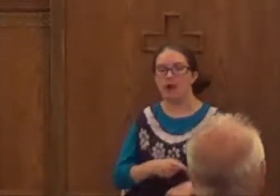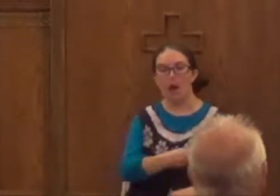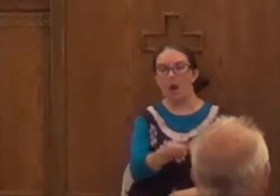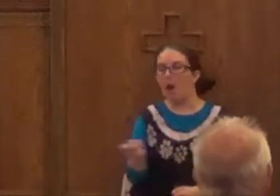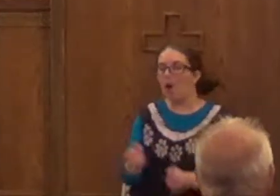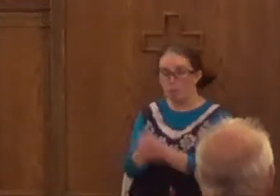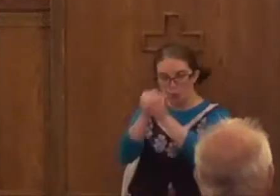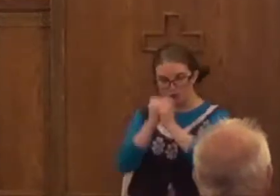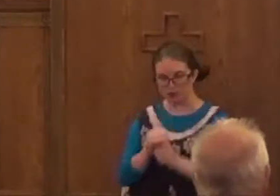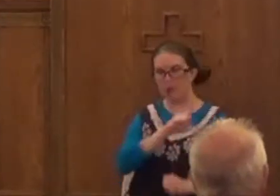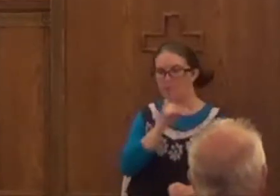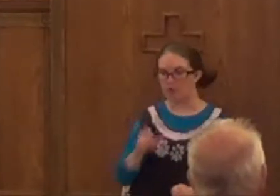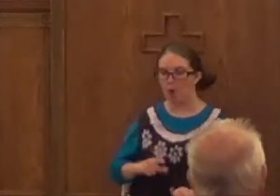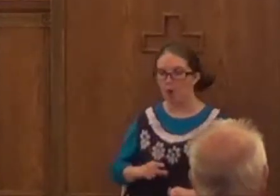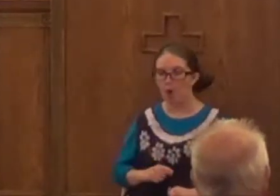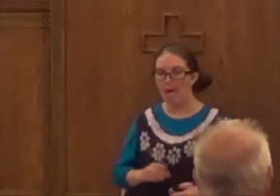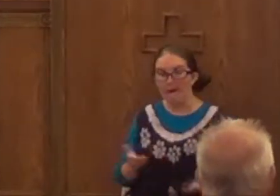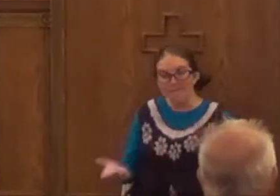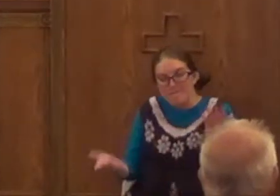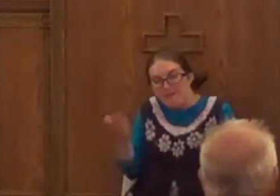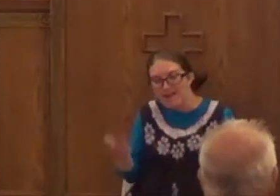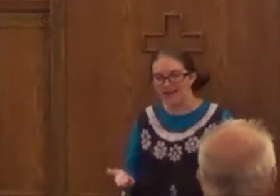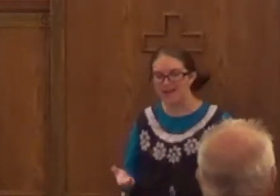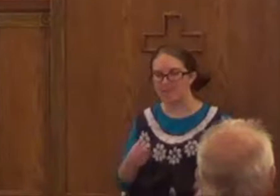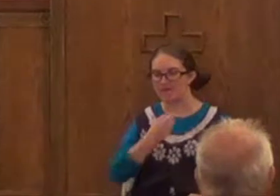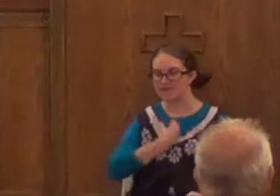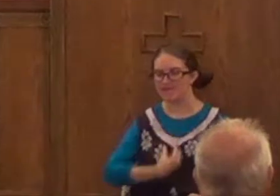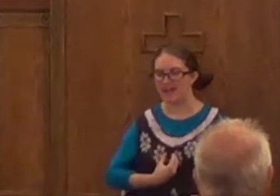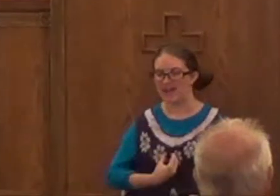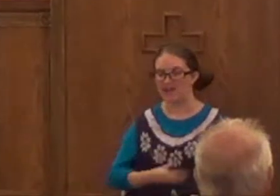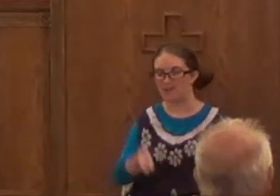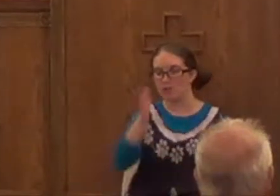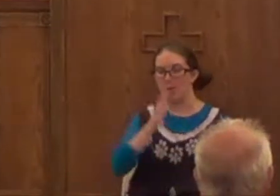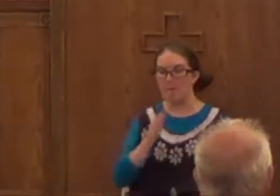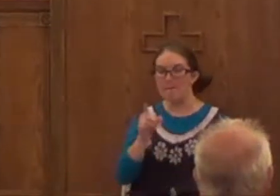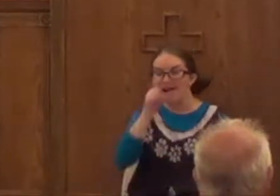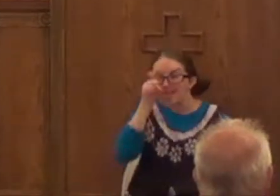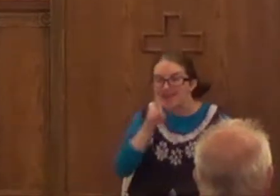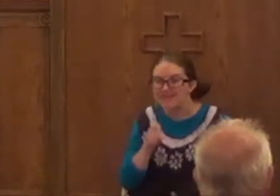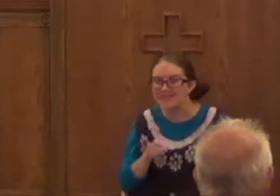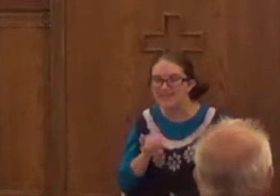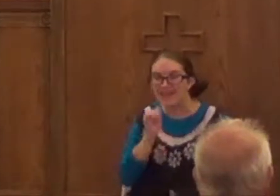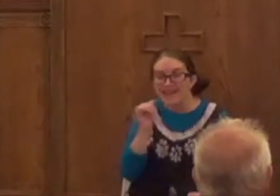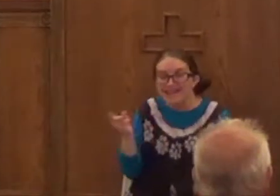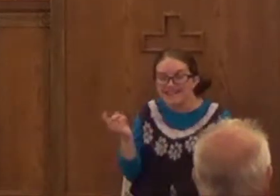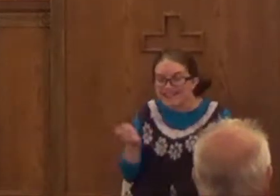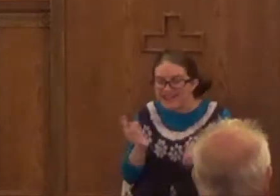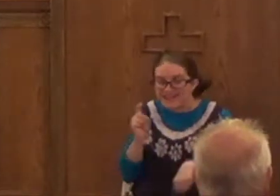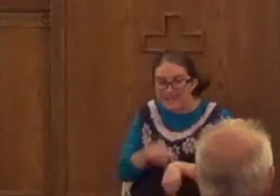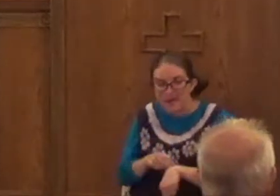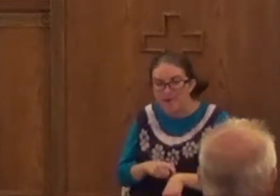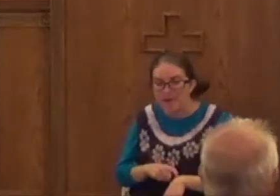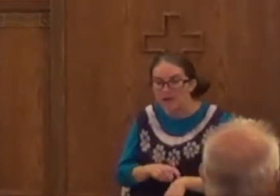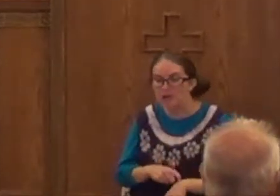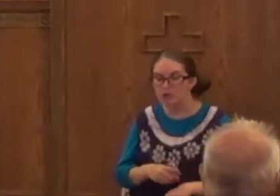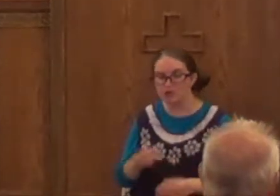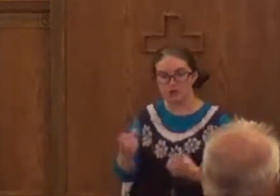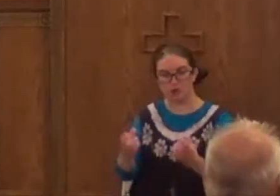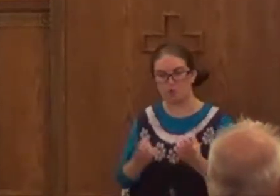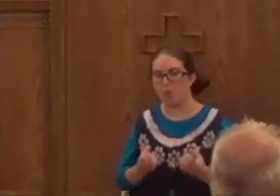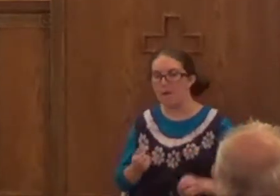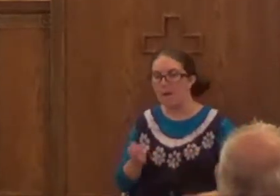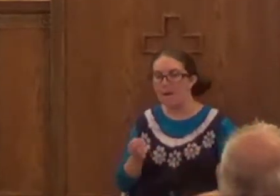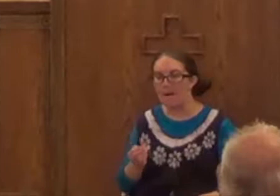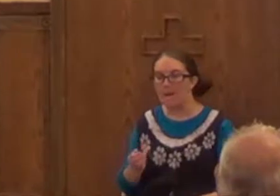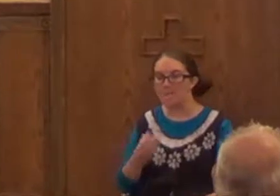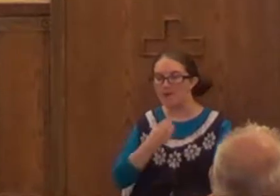and worship the Lord. It may be the will of God, but let me ask you, is it his timing tonight? Do you want to be in the